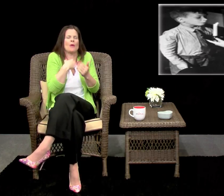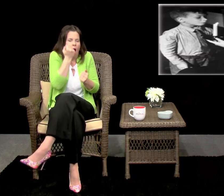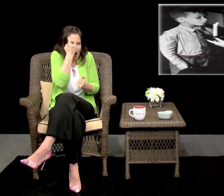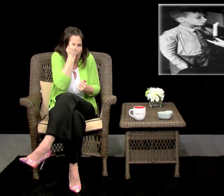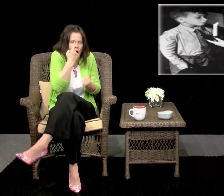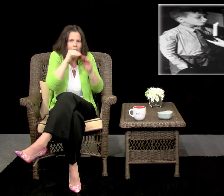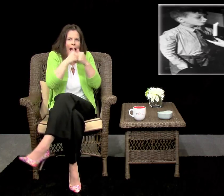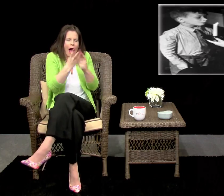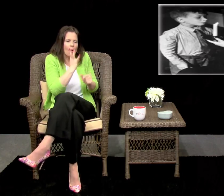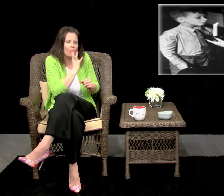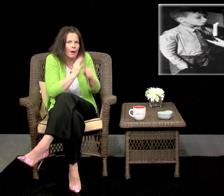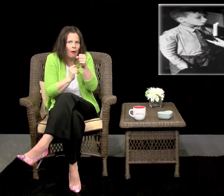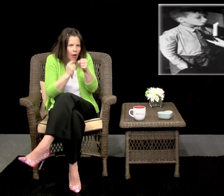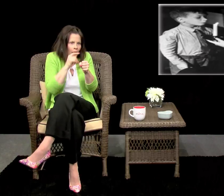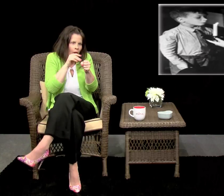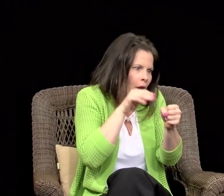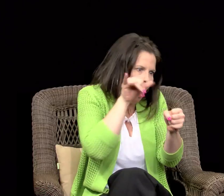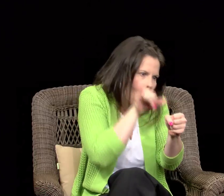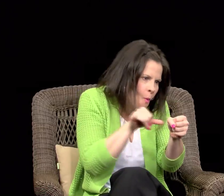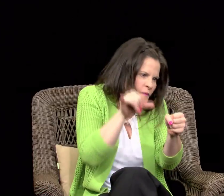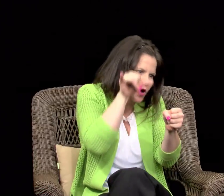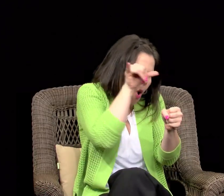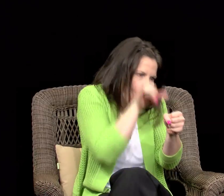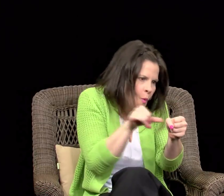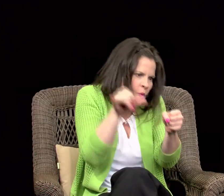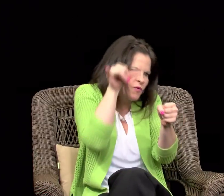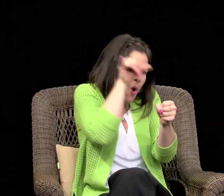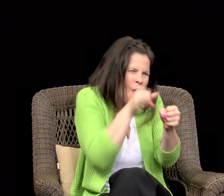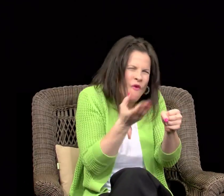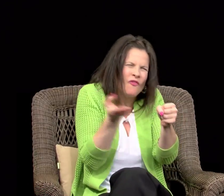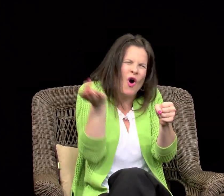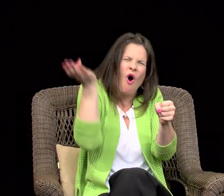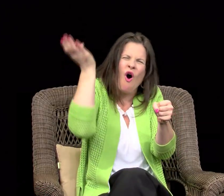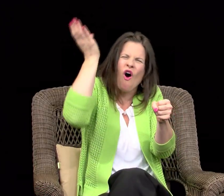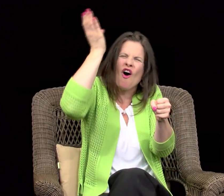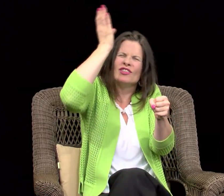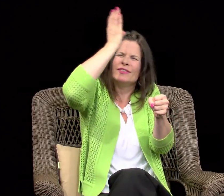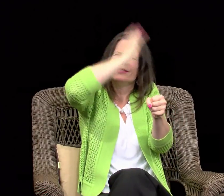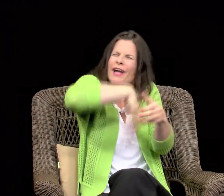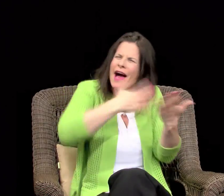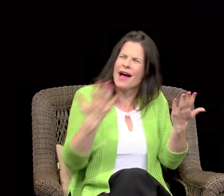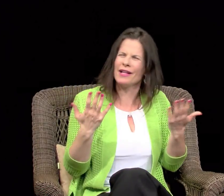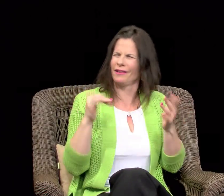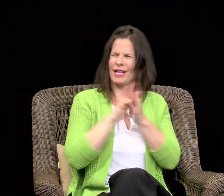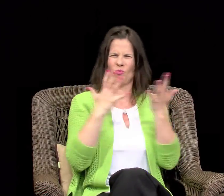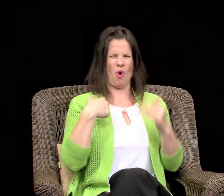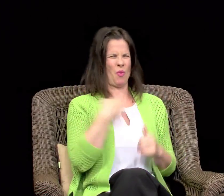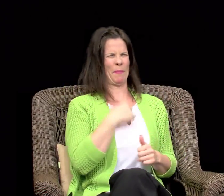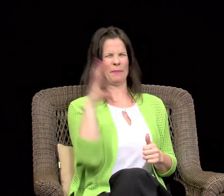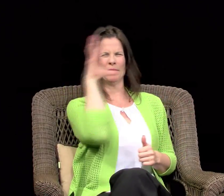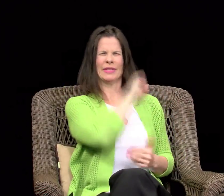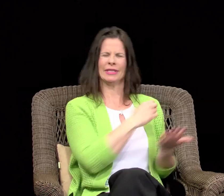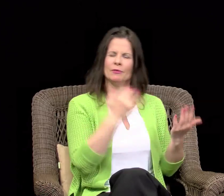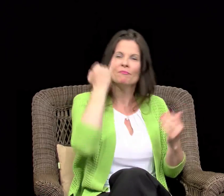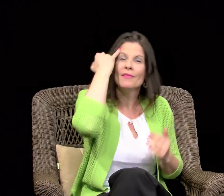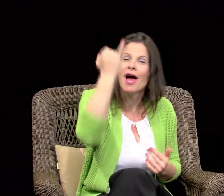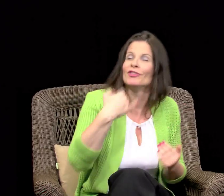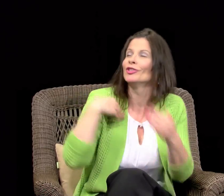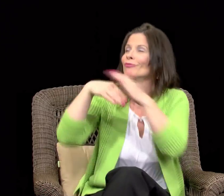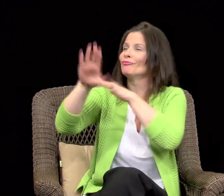P and B and C, and they would watch the candle flicker so that you will know that you're making the right